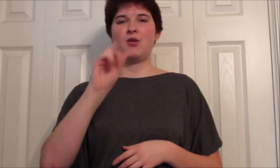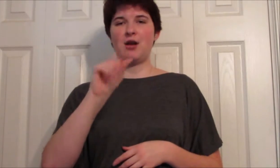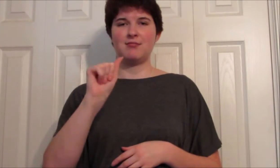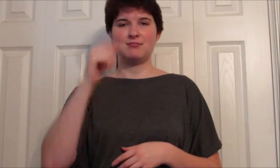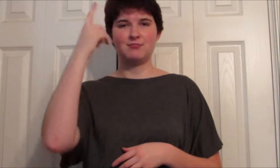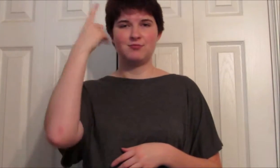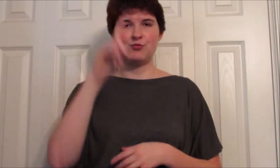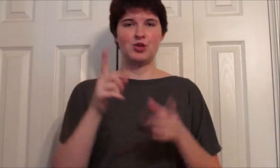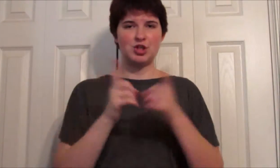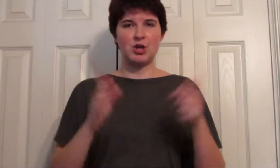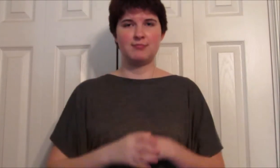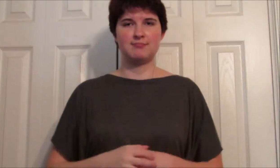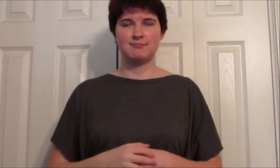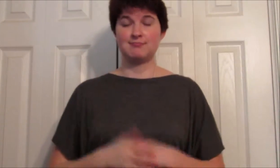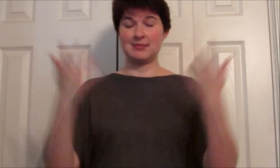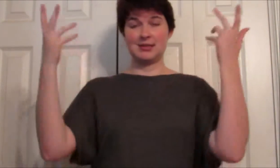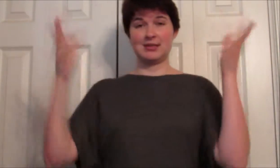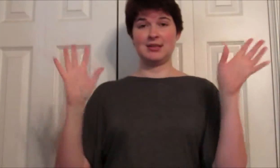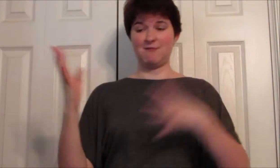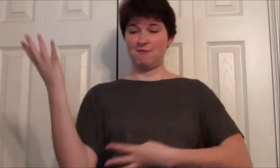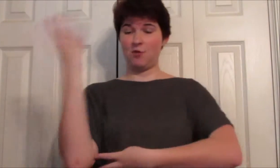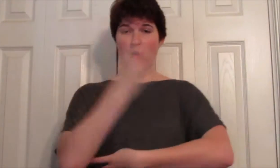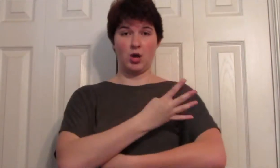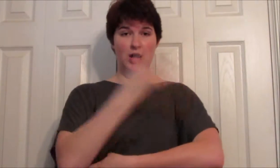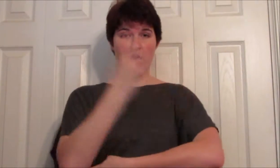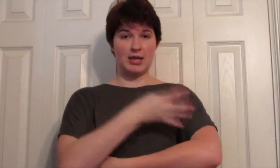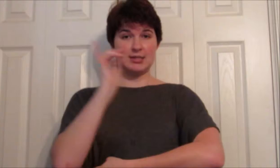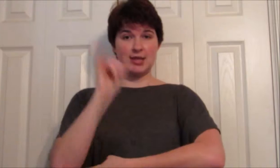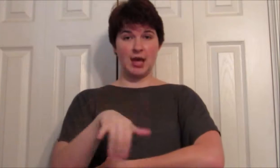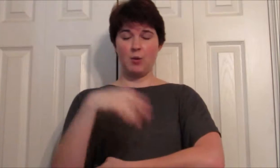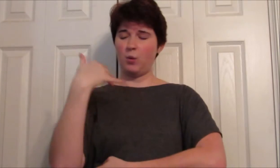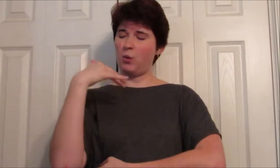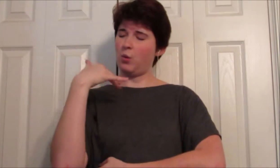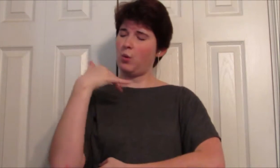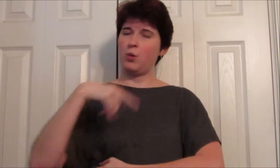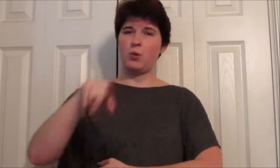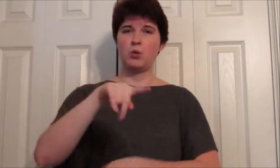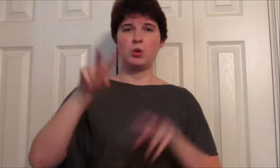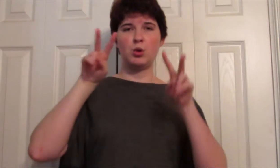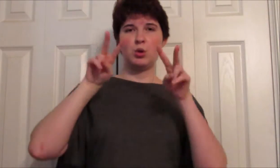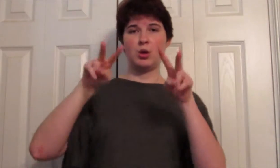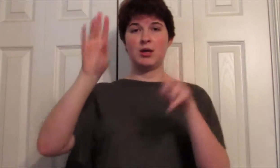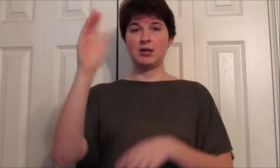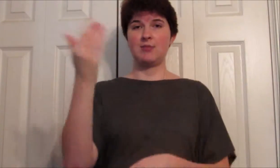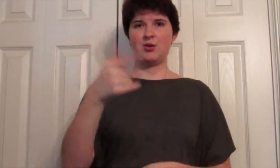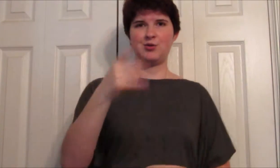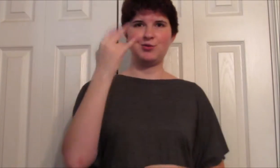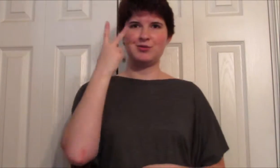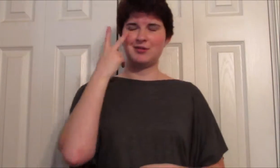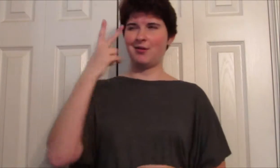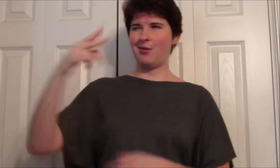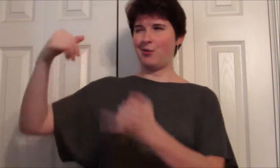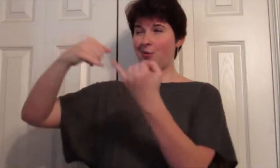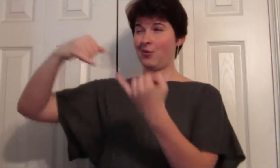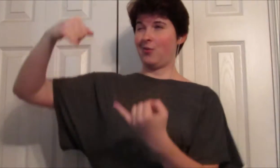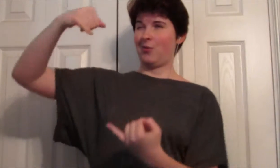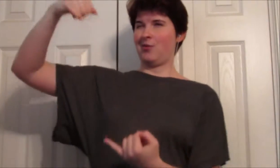dessert. That's it. 4 days of that, my friends, and no doubt when you look in the mirror, you will find a leaner